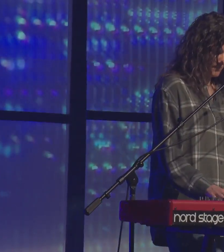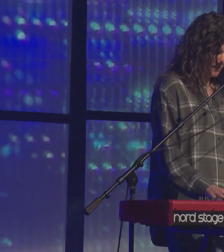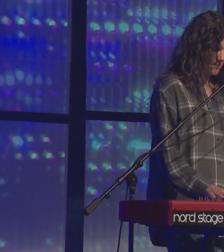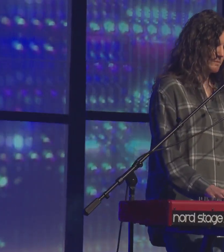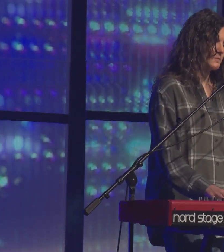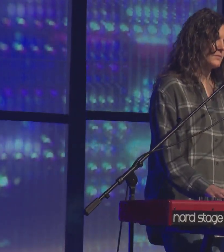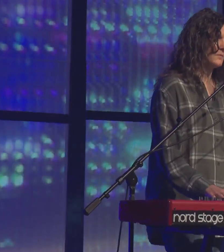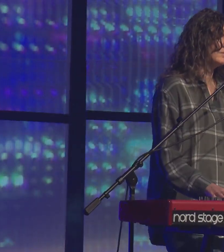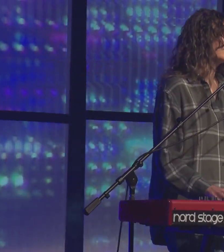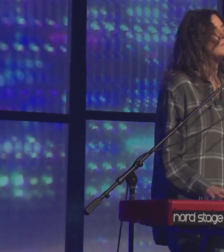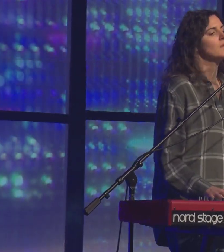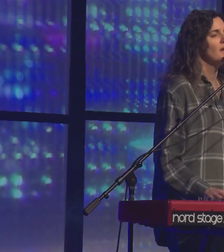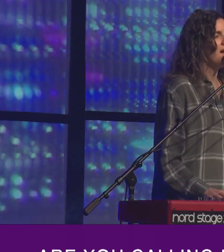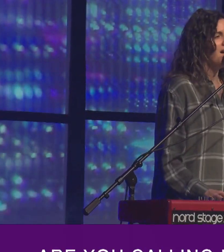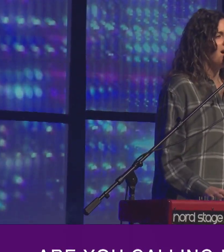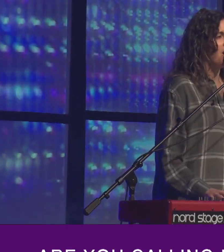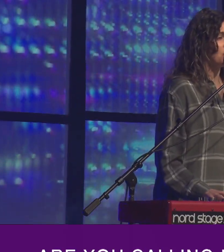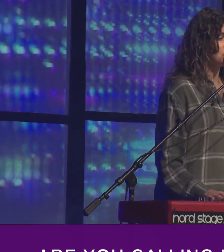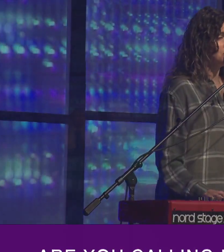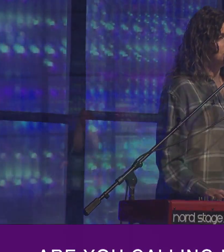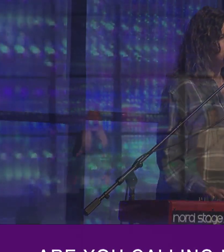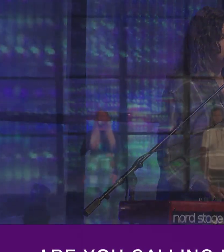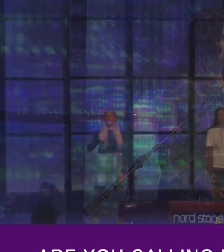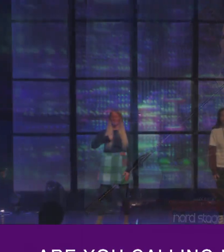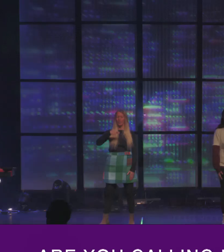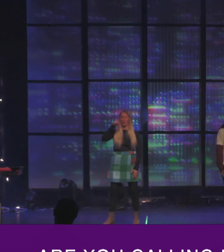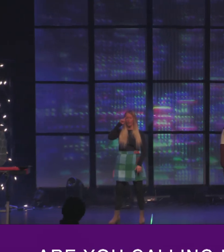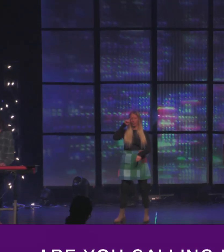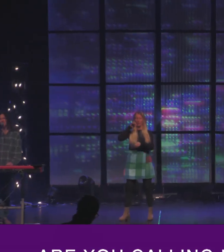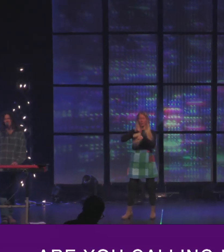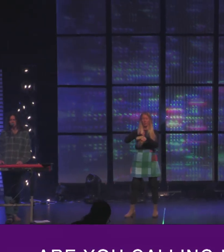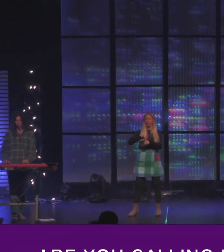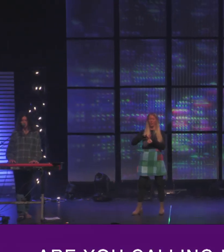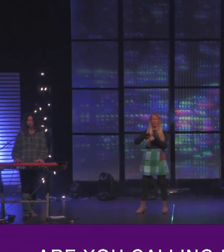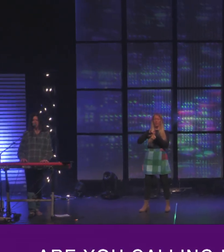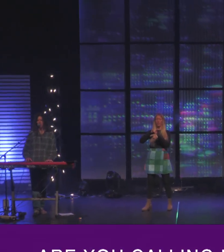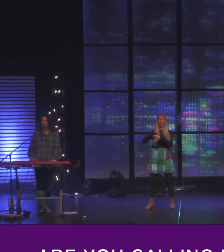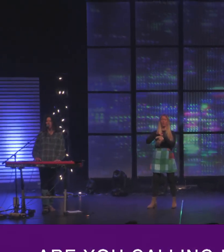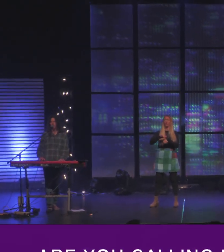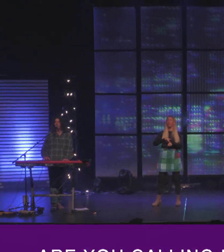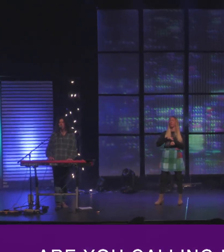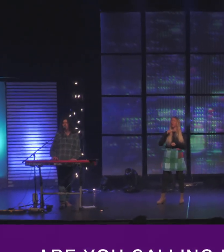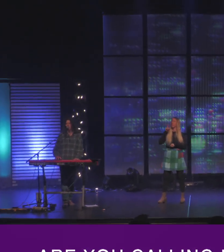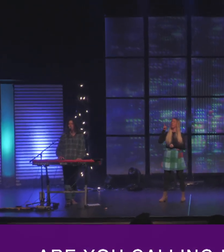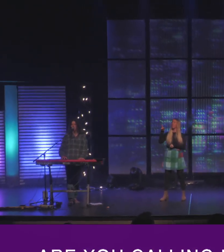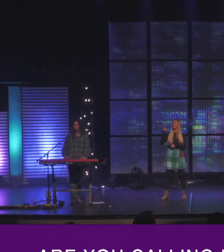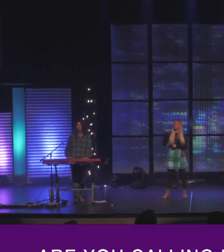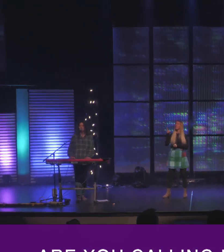Are you come?